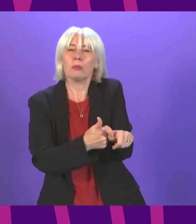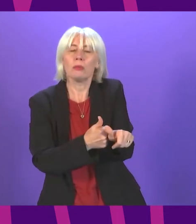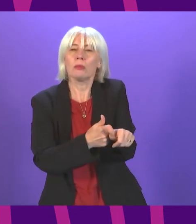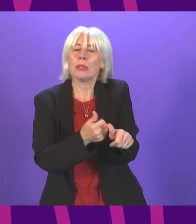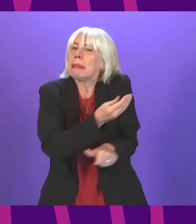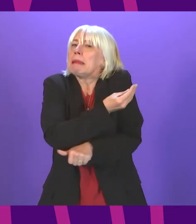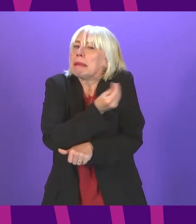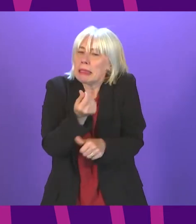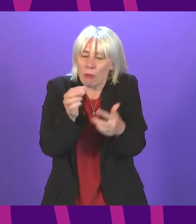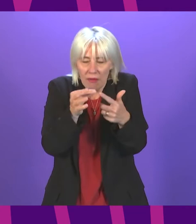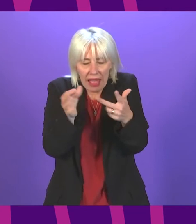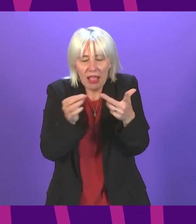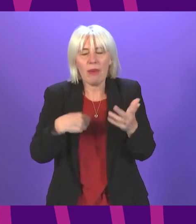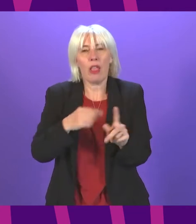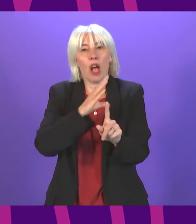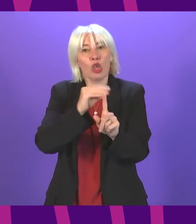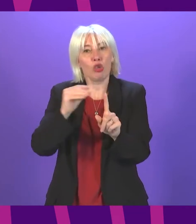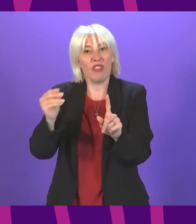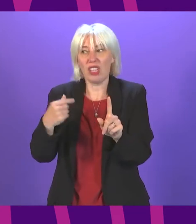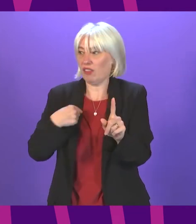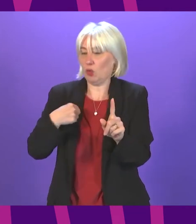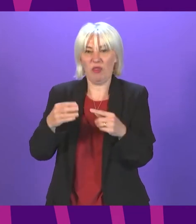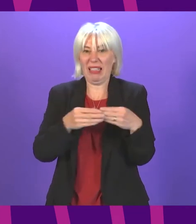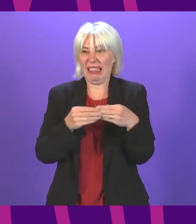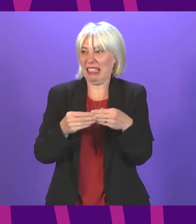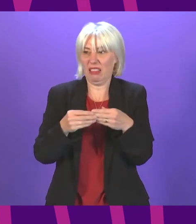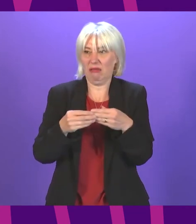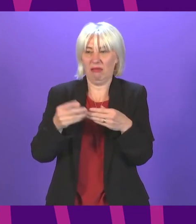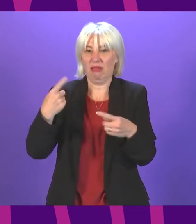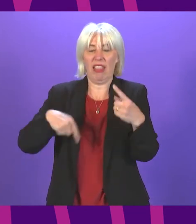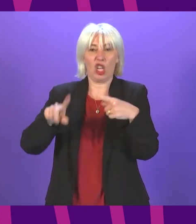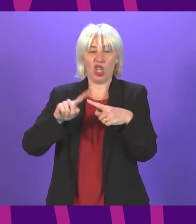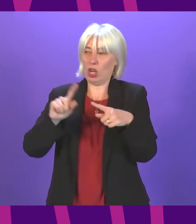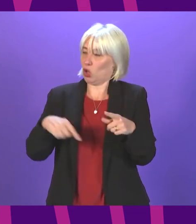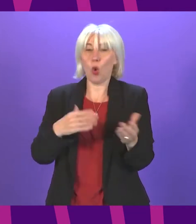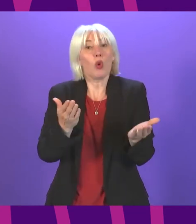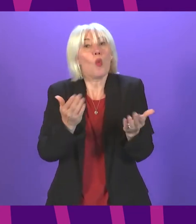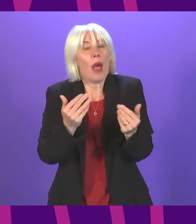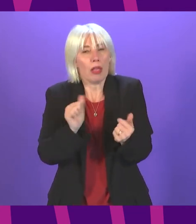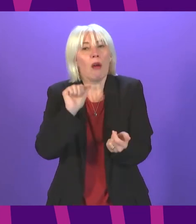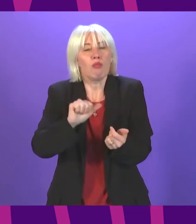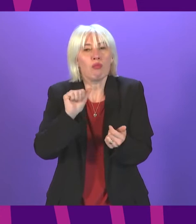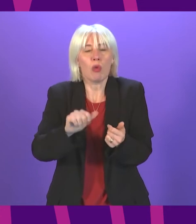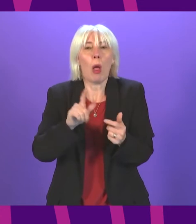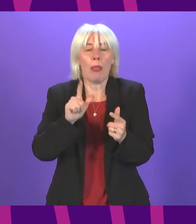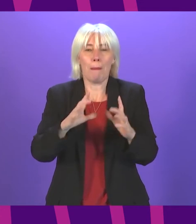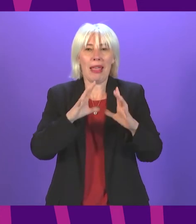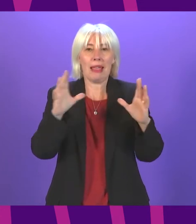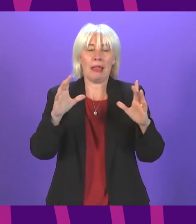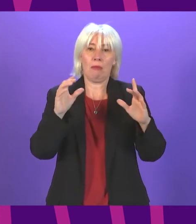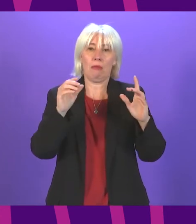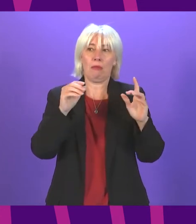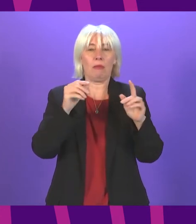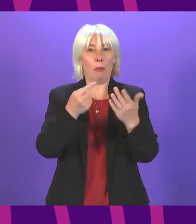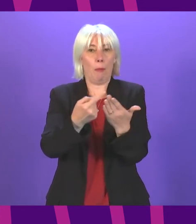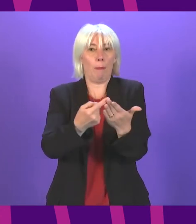elements that the Scottish Conservatives led on for the last year. We welcome the fact that the big headline policy trailed